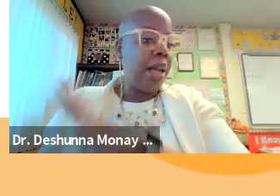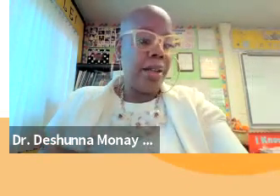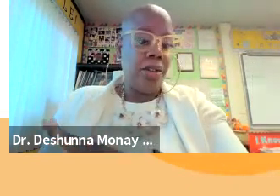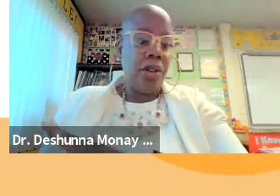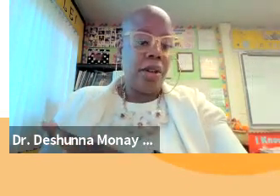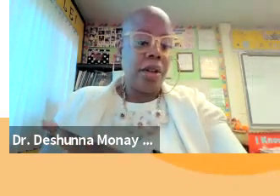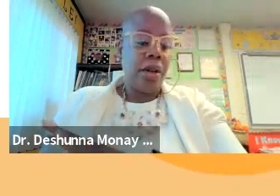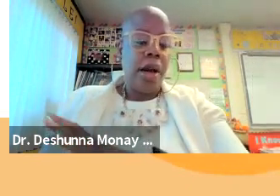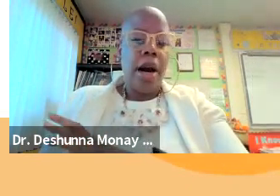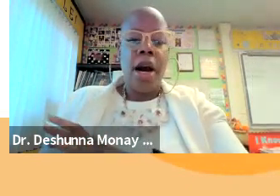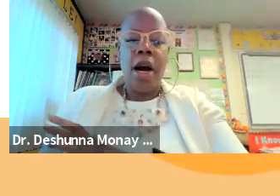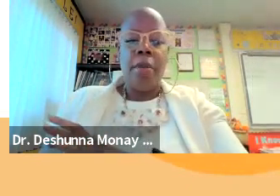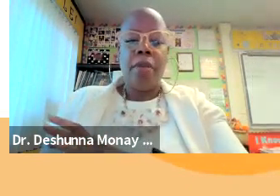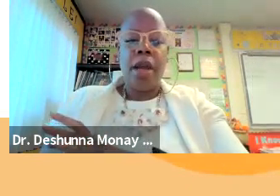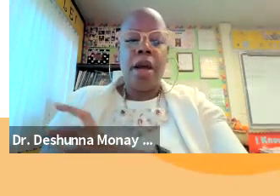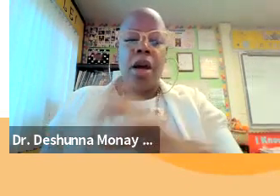in college.